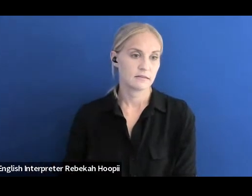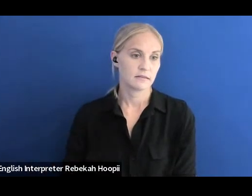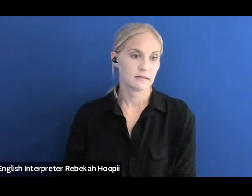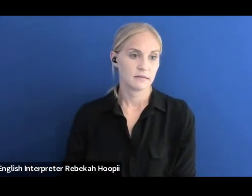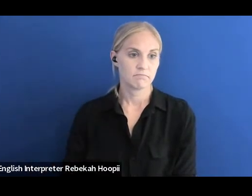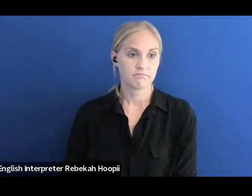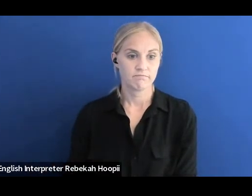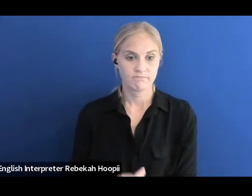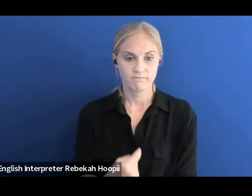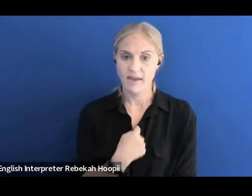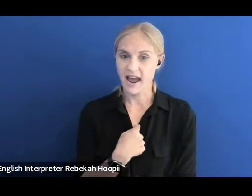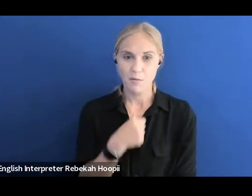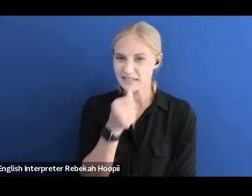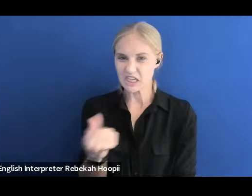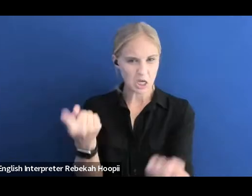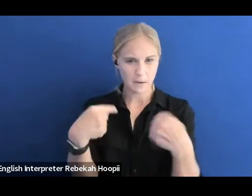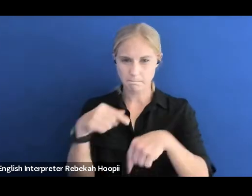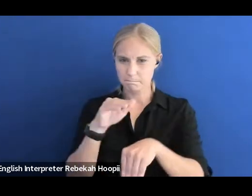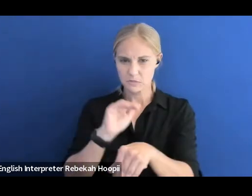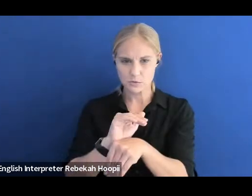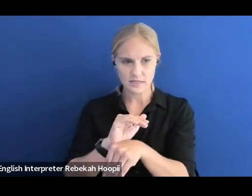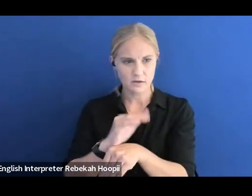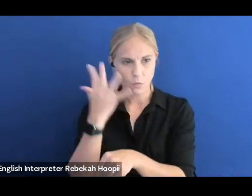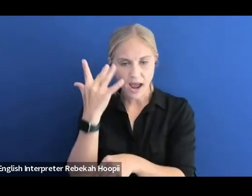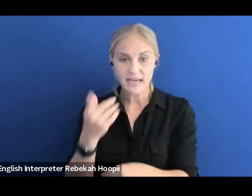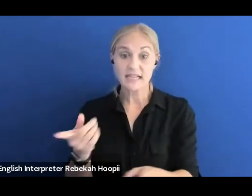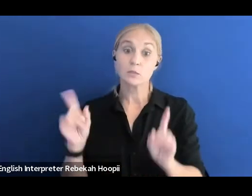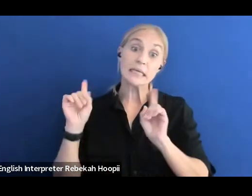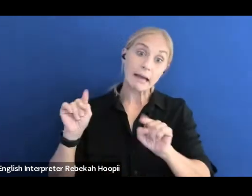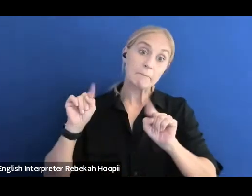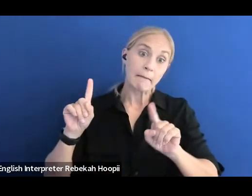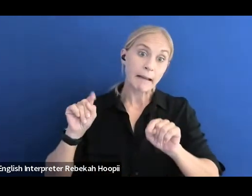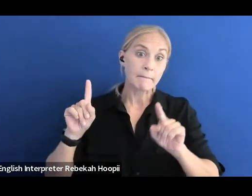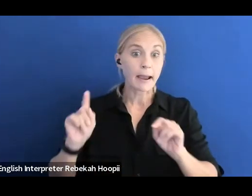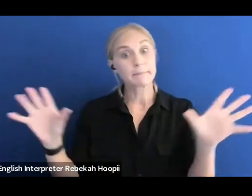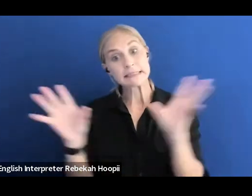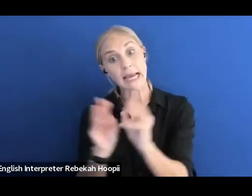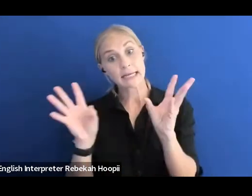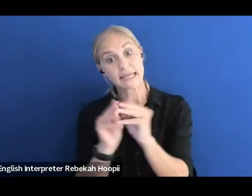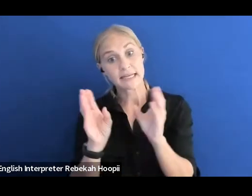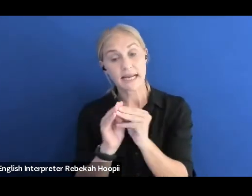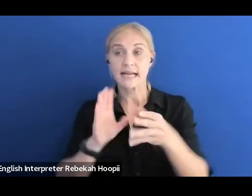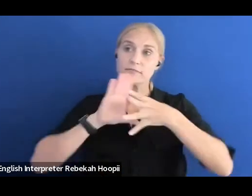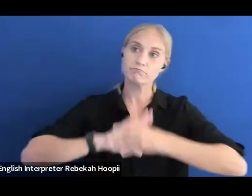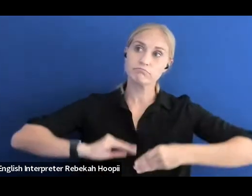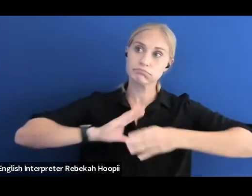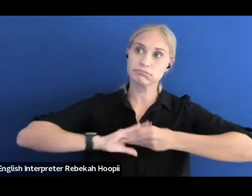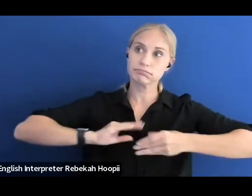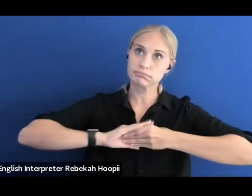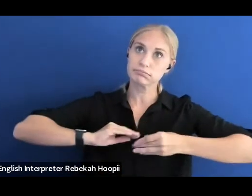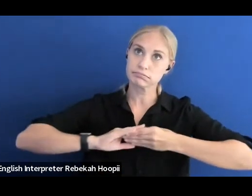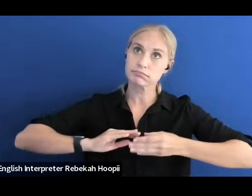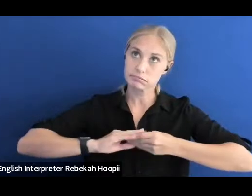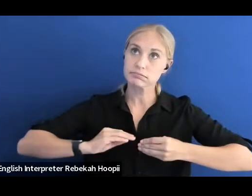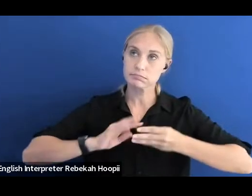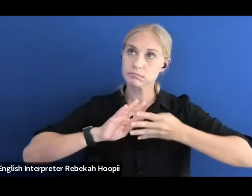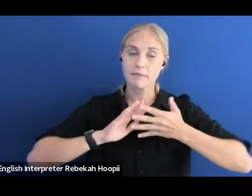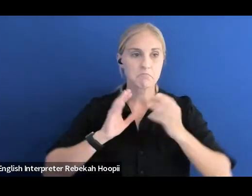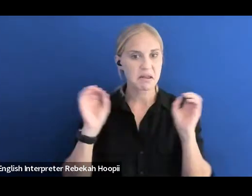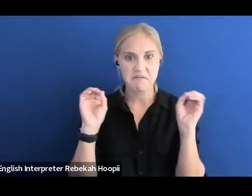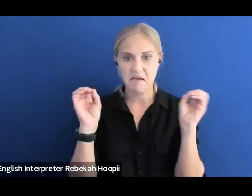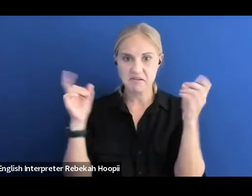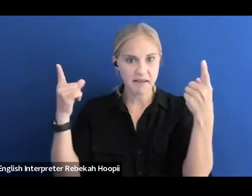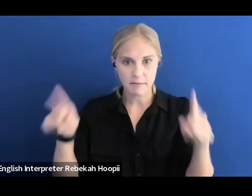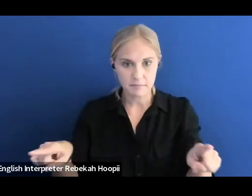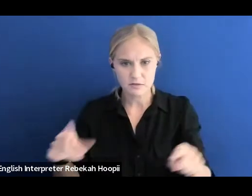I wasn't going to come tonight because we come to all these hearings and give testimony and nothing ever comes of it. So